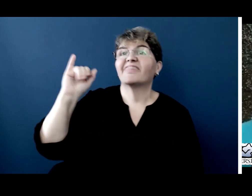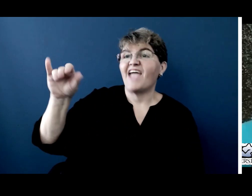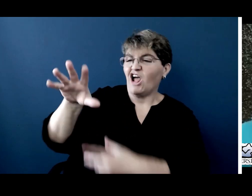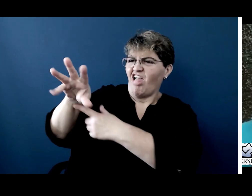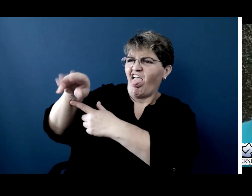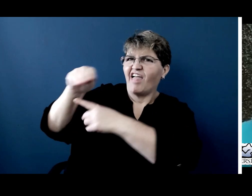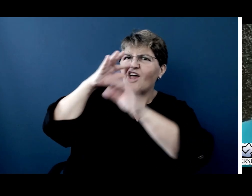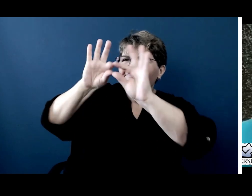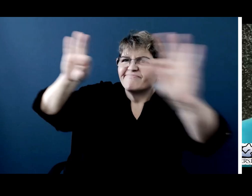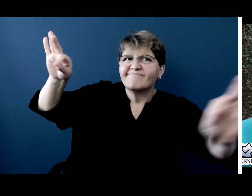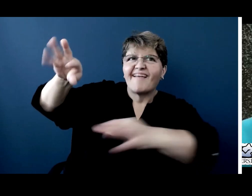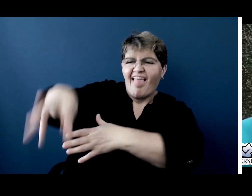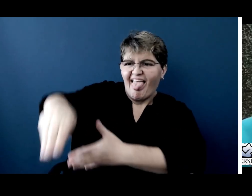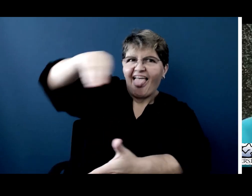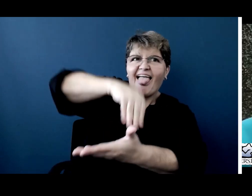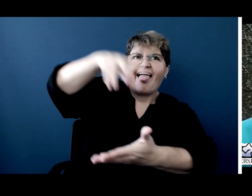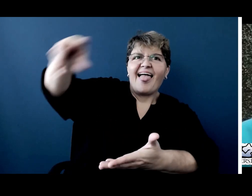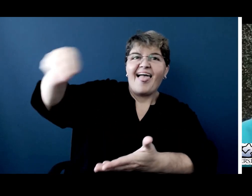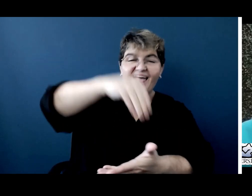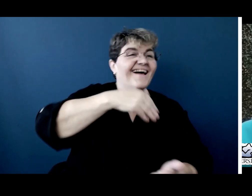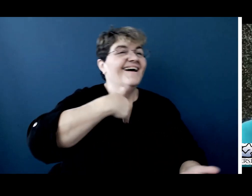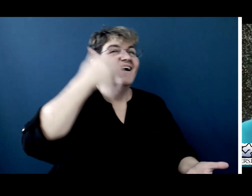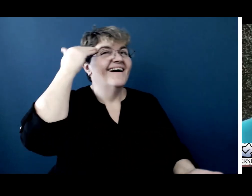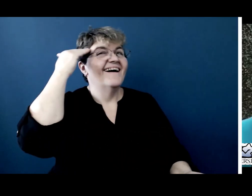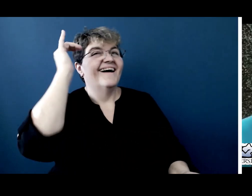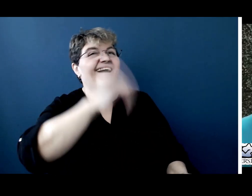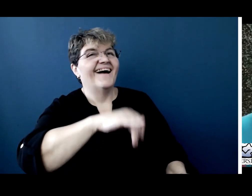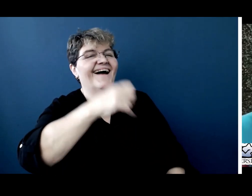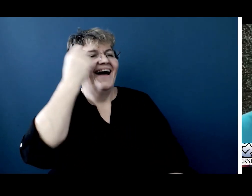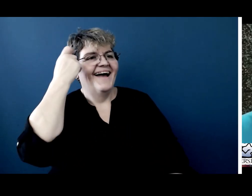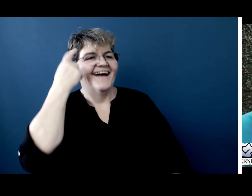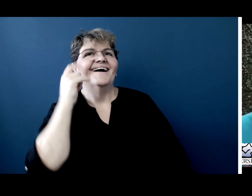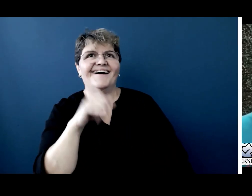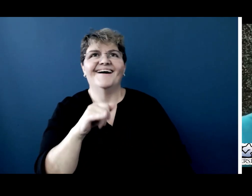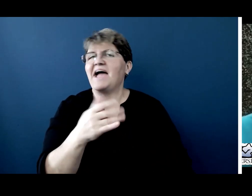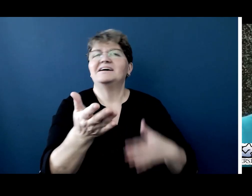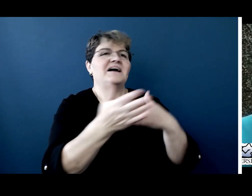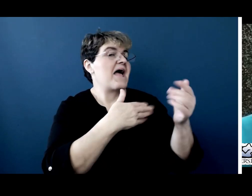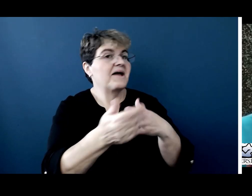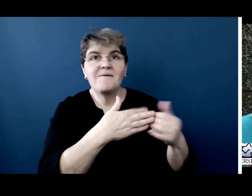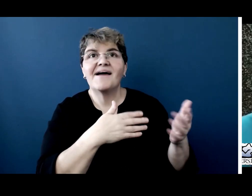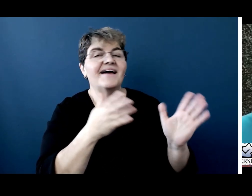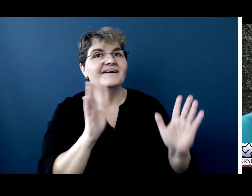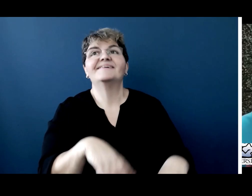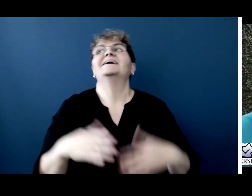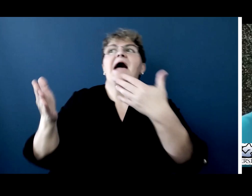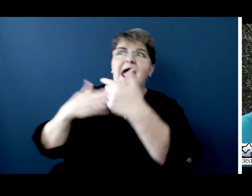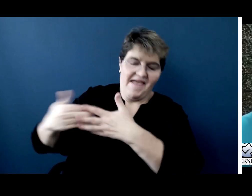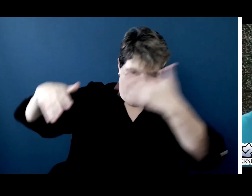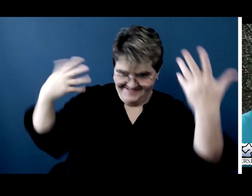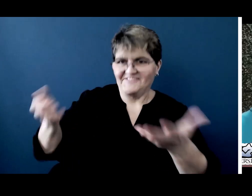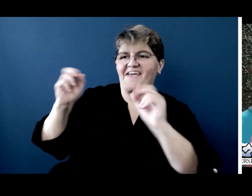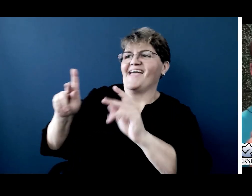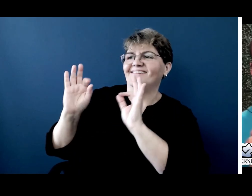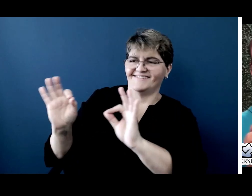off. Bye for now. All right. Thank you, everybody, for tuning in to Noticeably Invisible. We'll be back next week with another episode. Thank you so